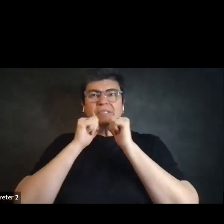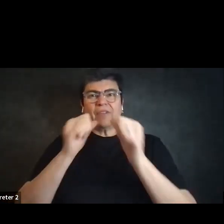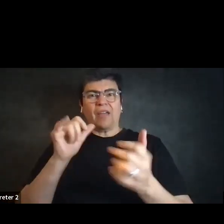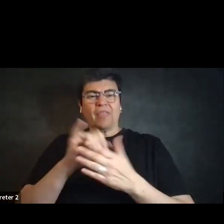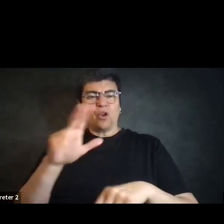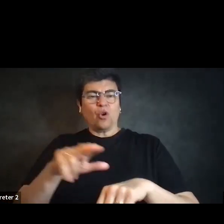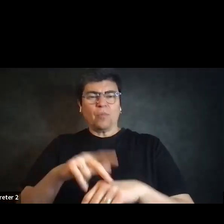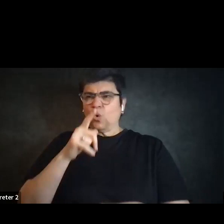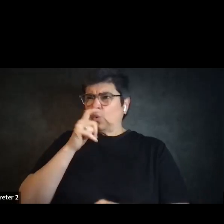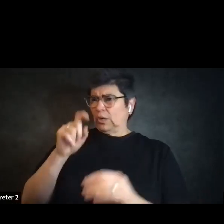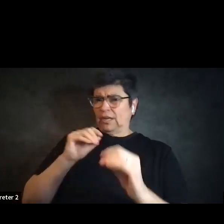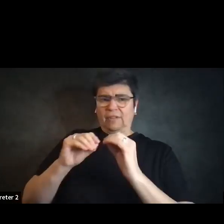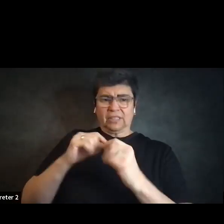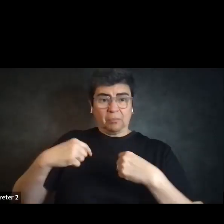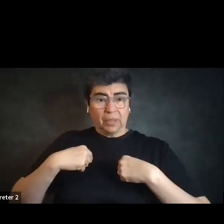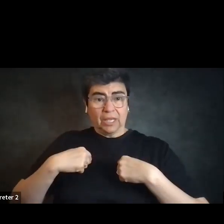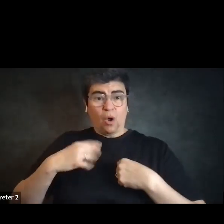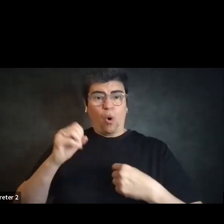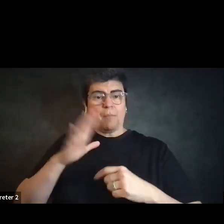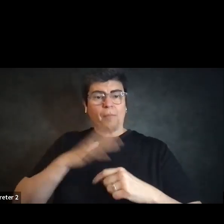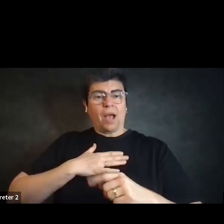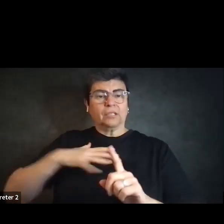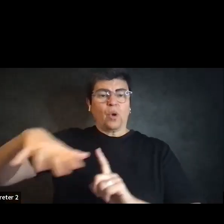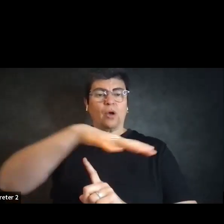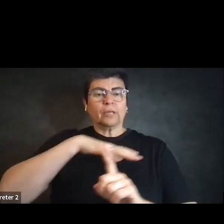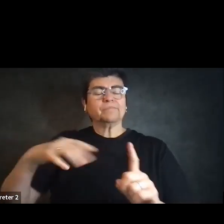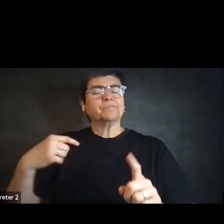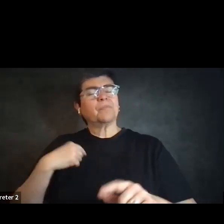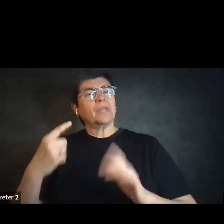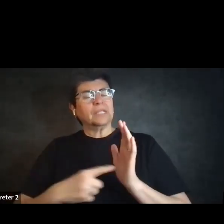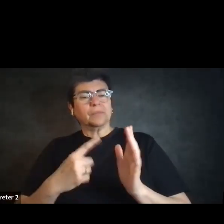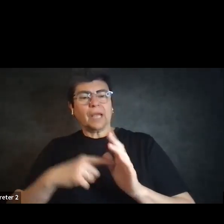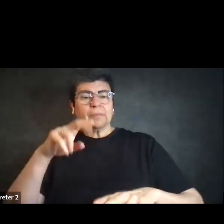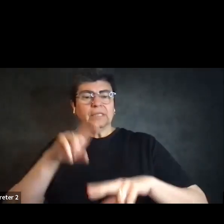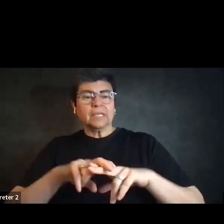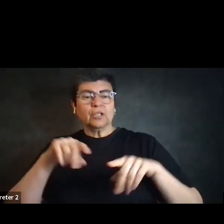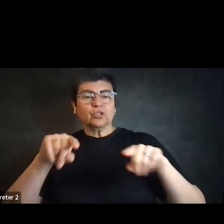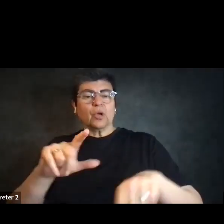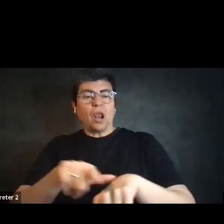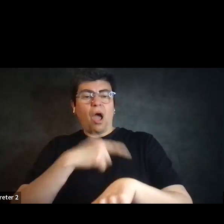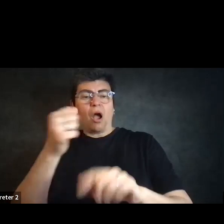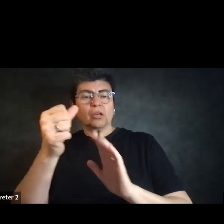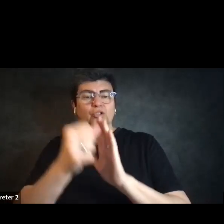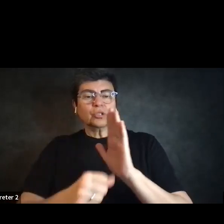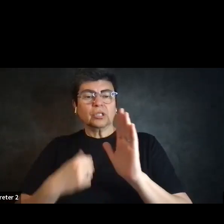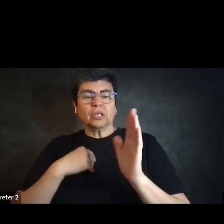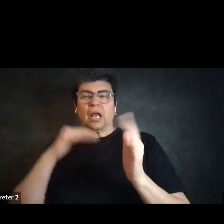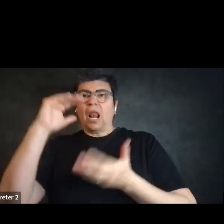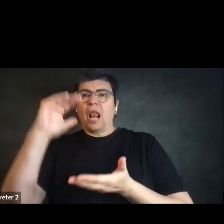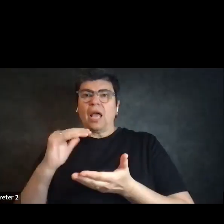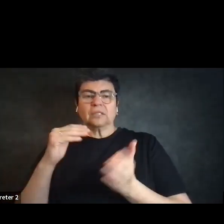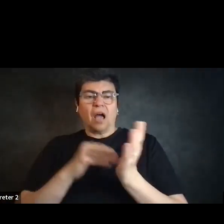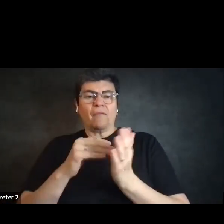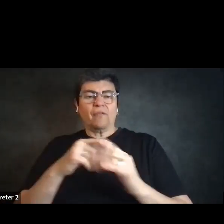needed fixing, me or my surroundings? I sometimes sit during long surgeries. It's less often from